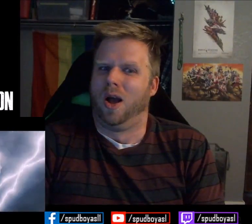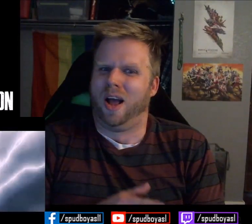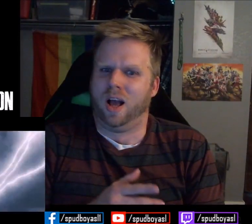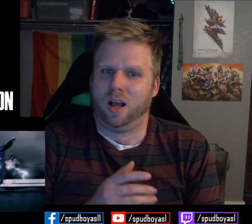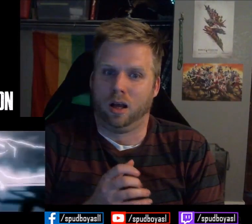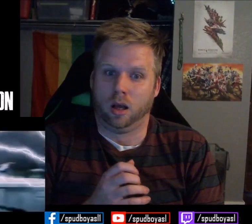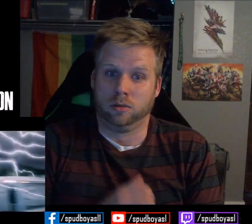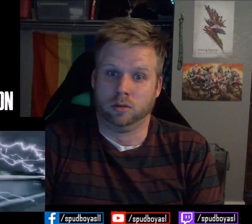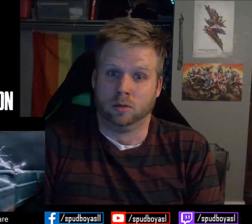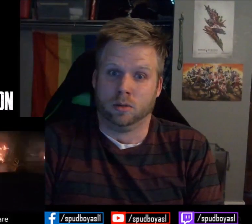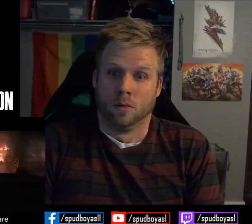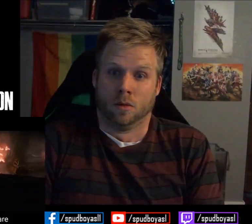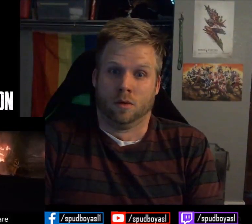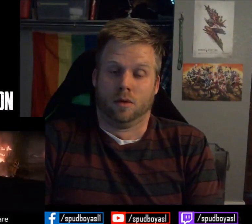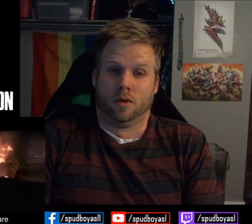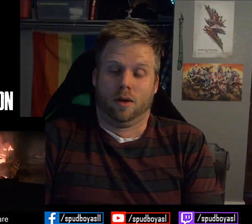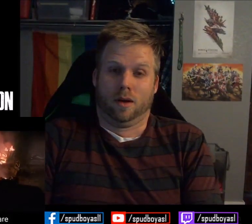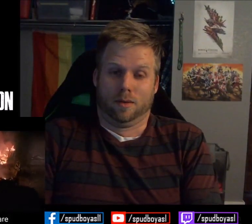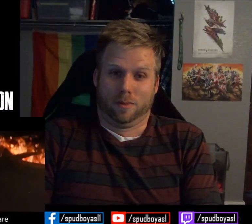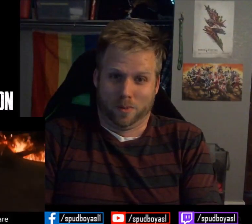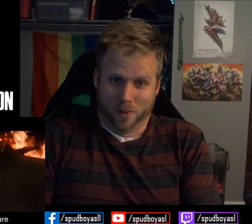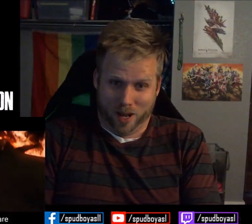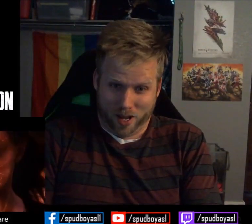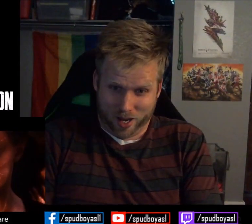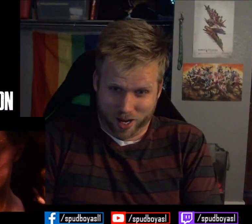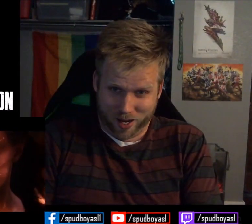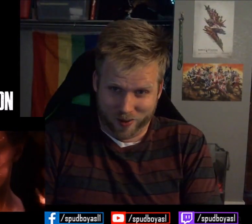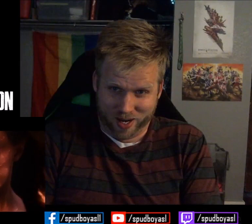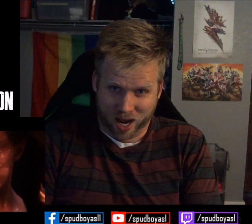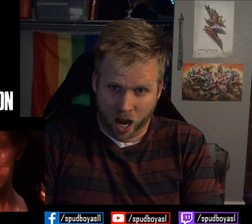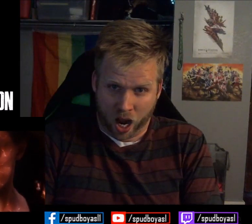Another time we even know who they are. Jean!